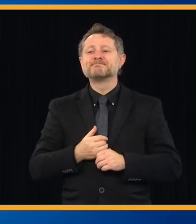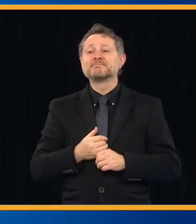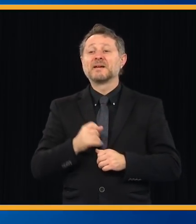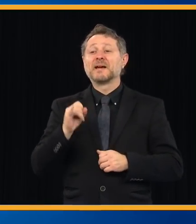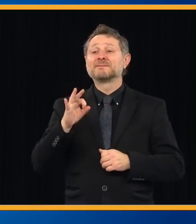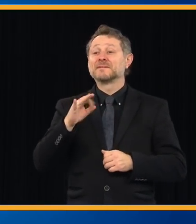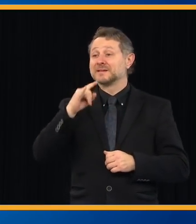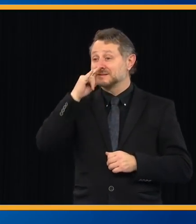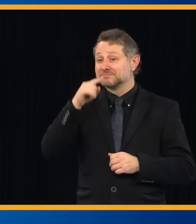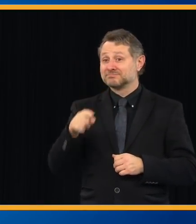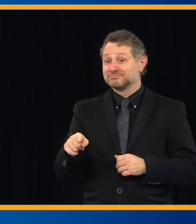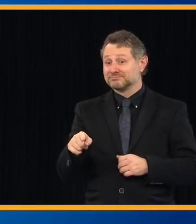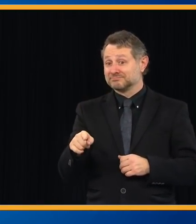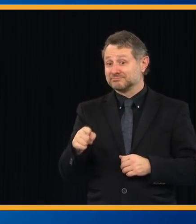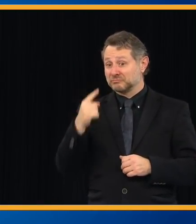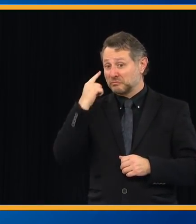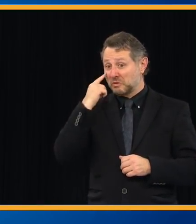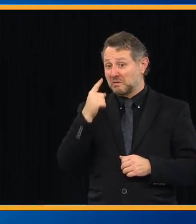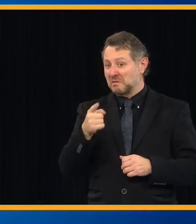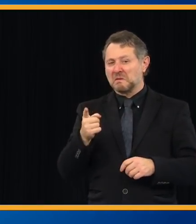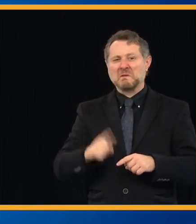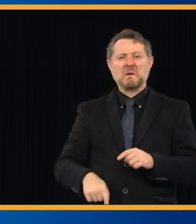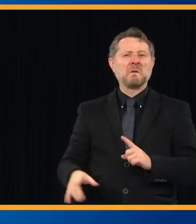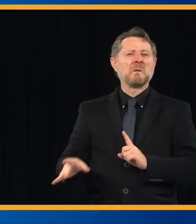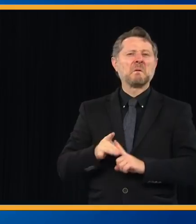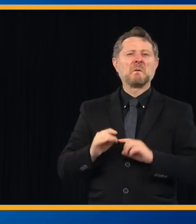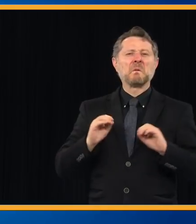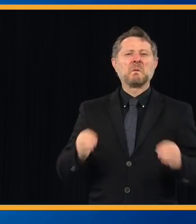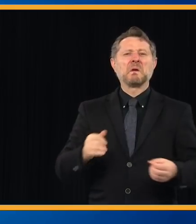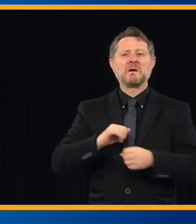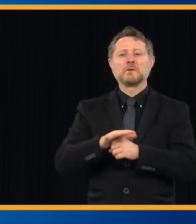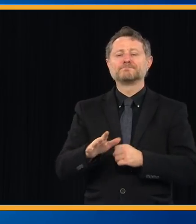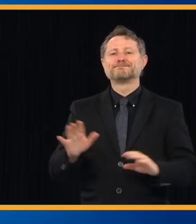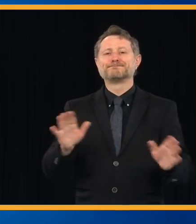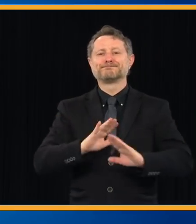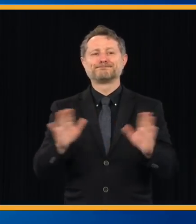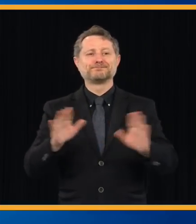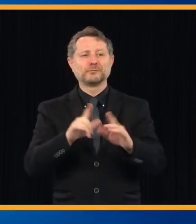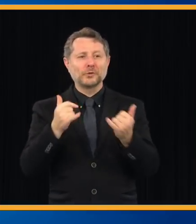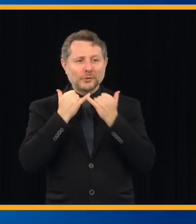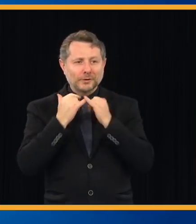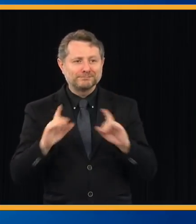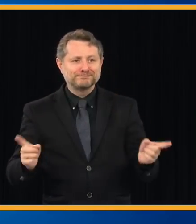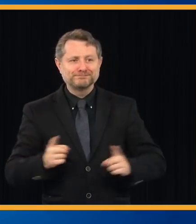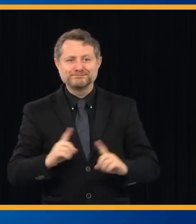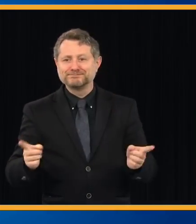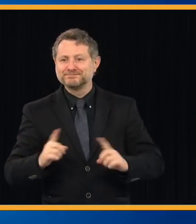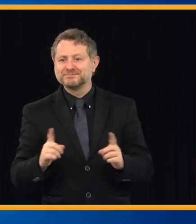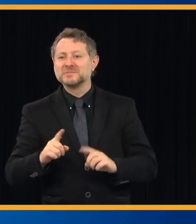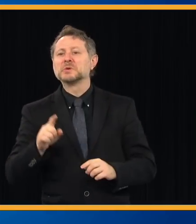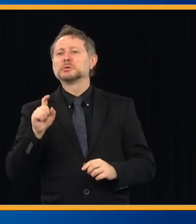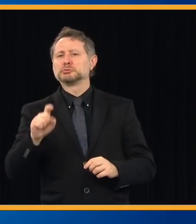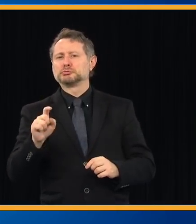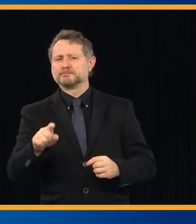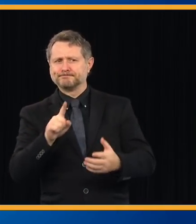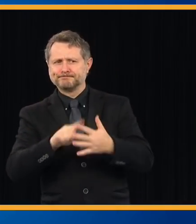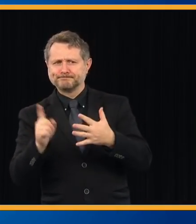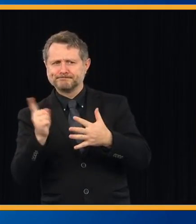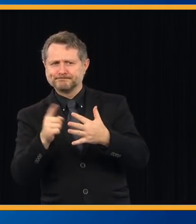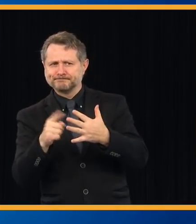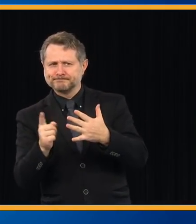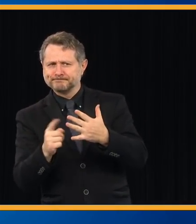their child couldn't be affected by COVID. This information suggests we may want to revisit